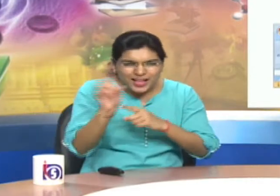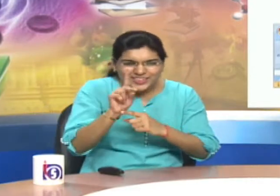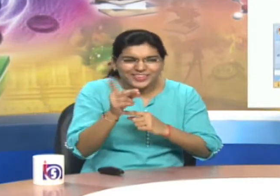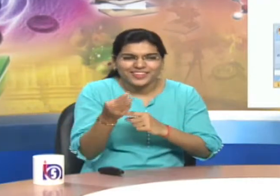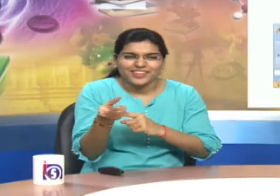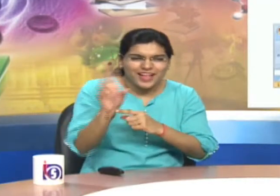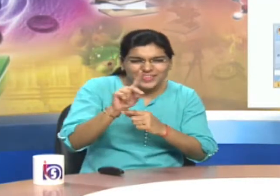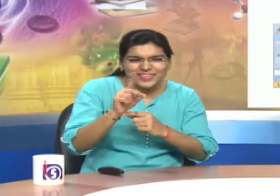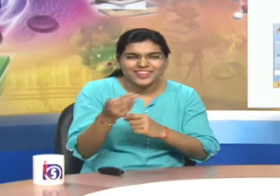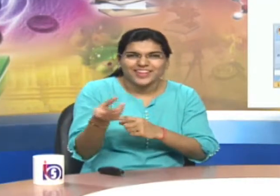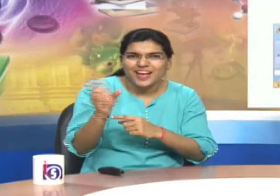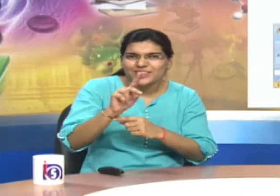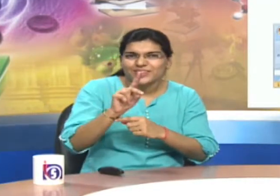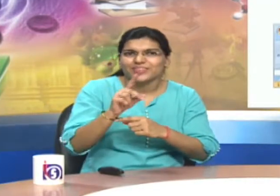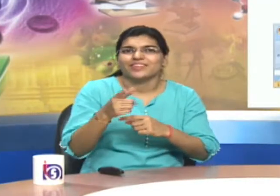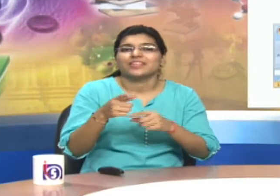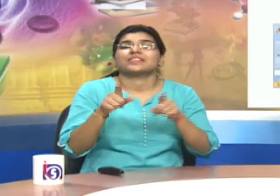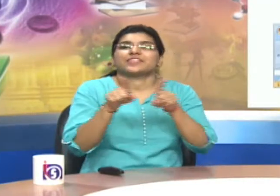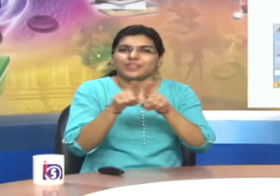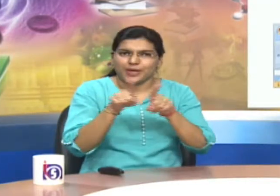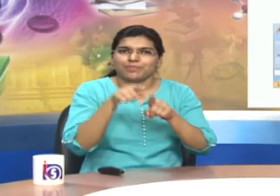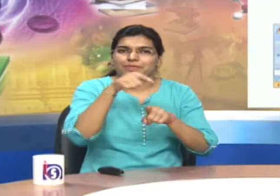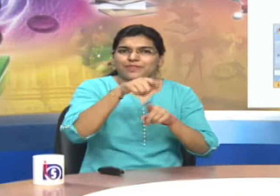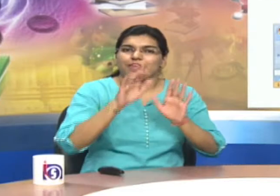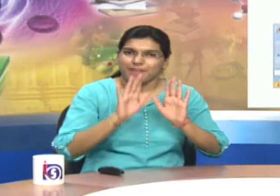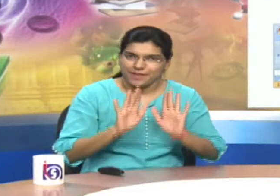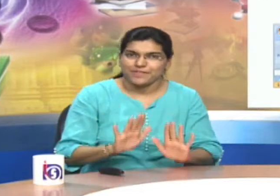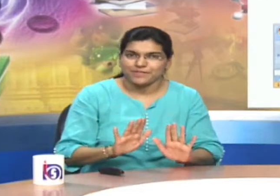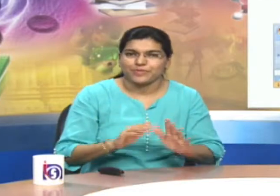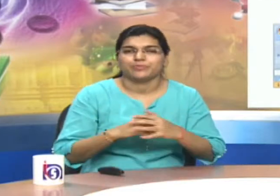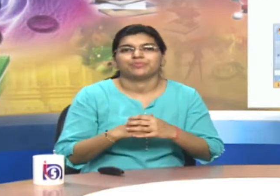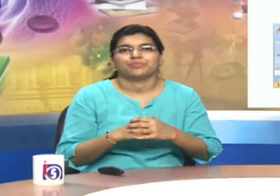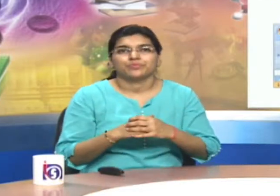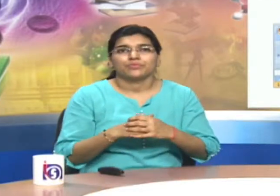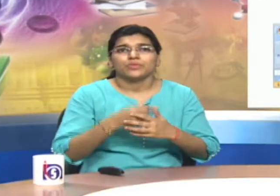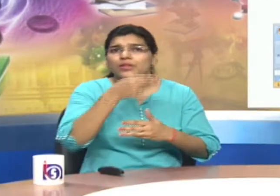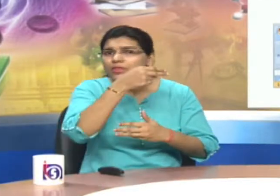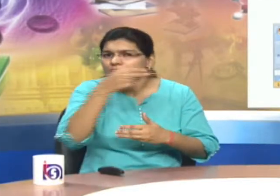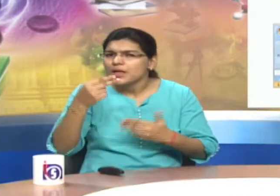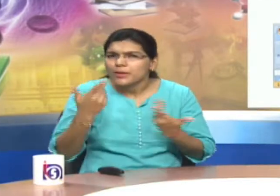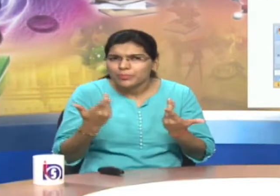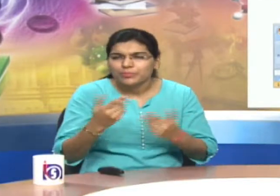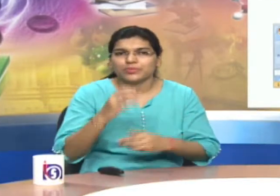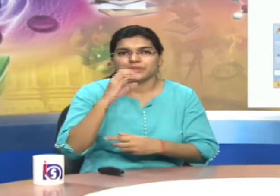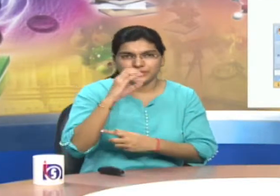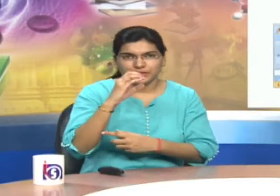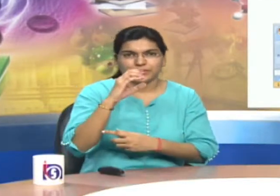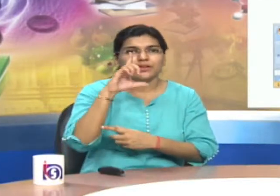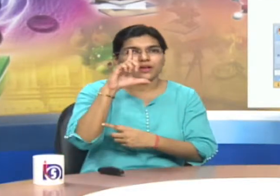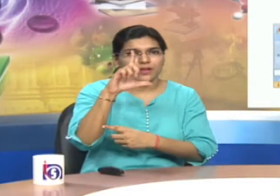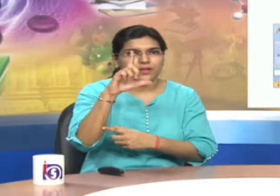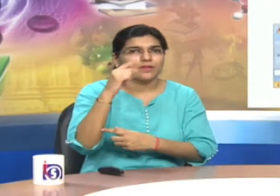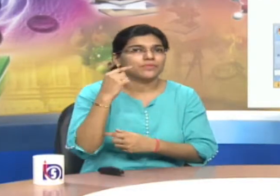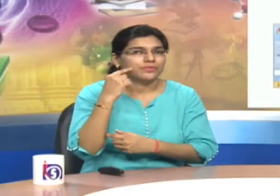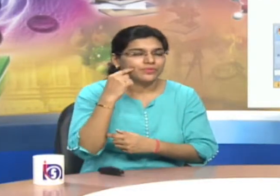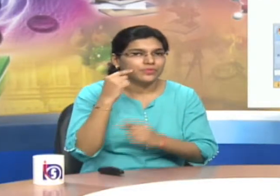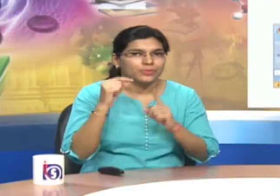emojis and again that it is repeated, some action is repeated. So that all